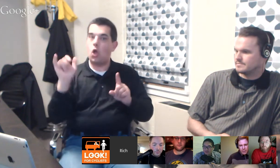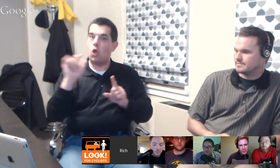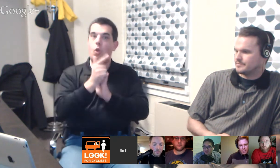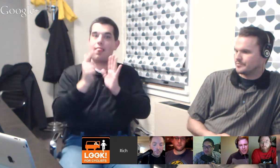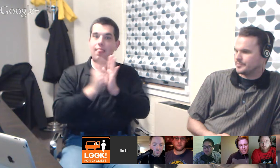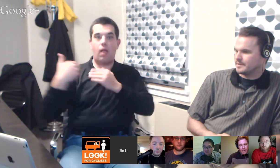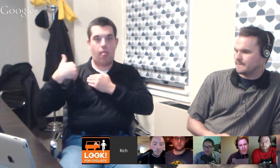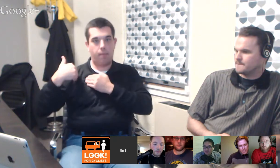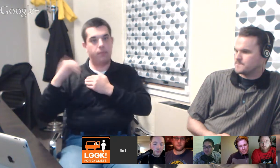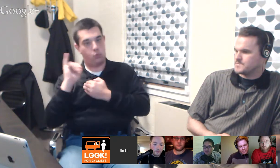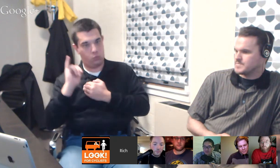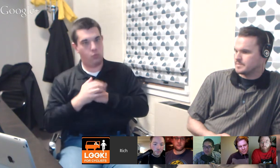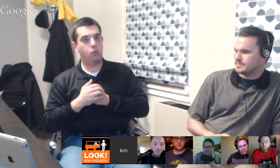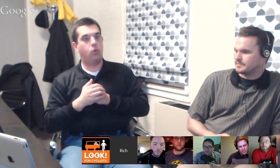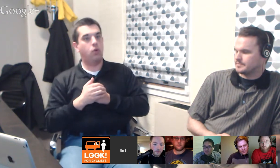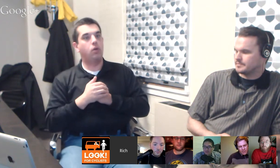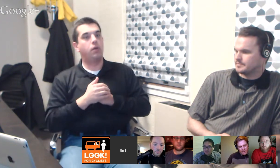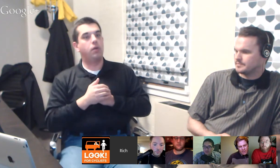obligations. And